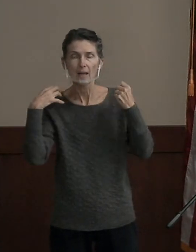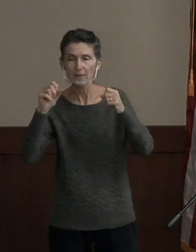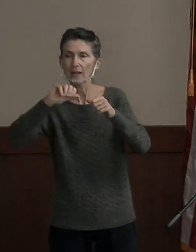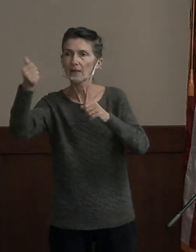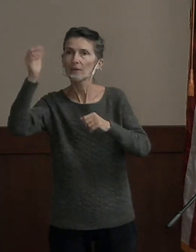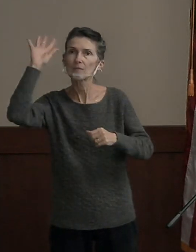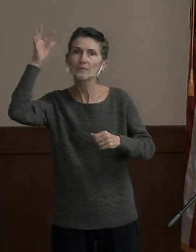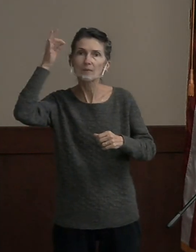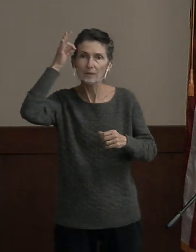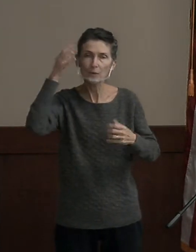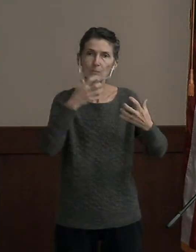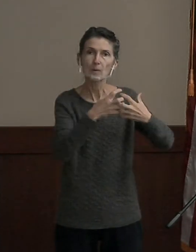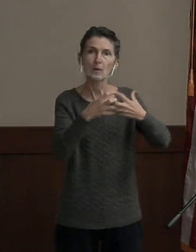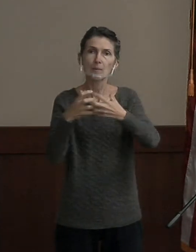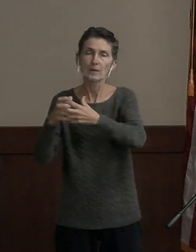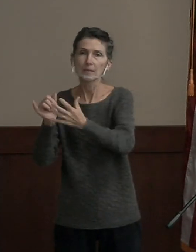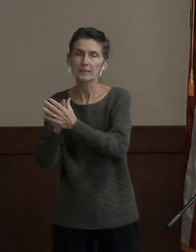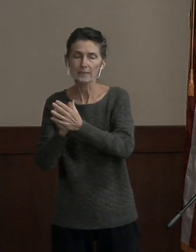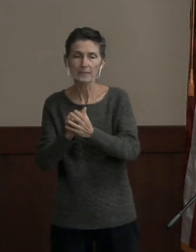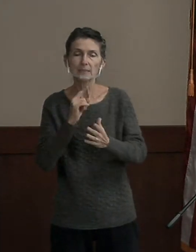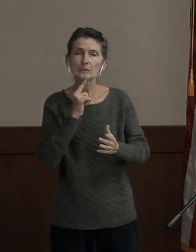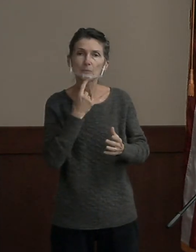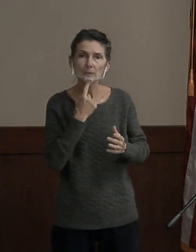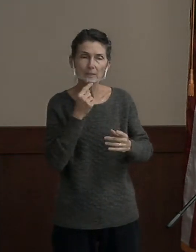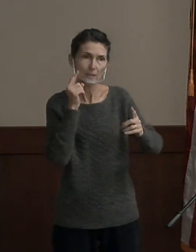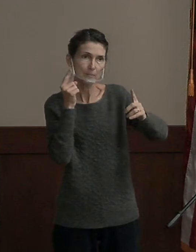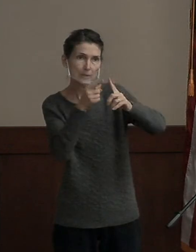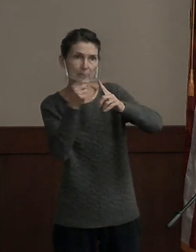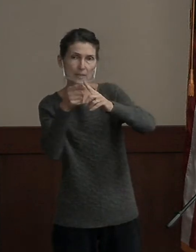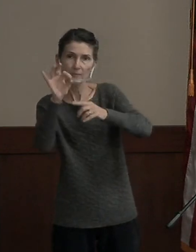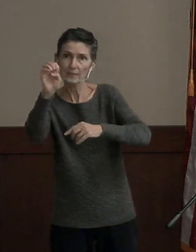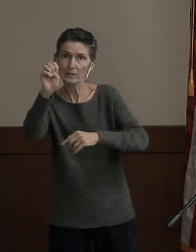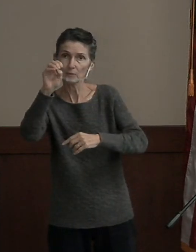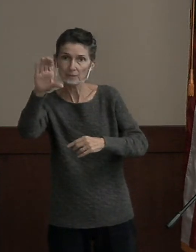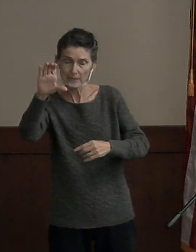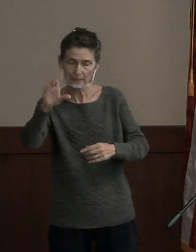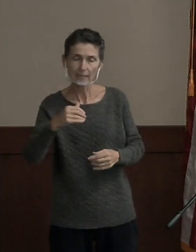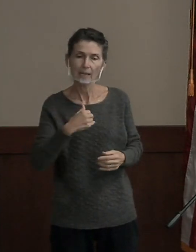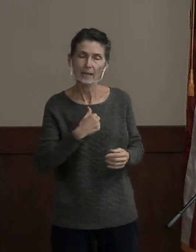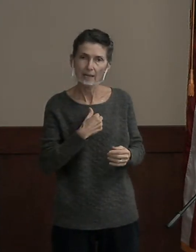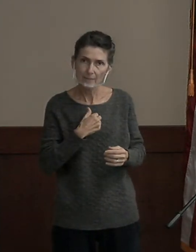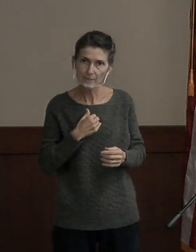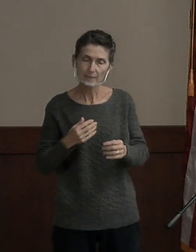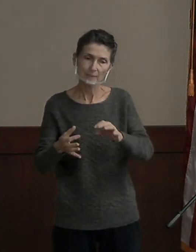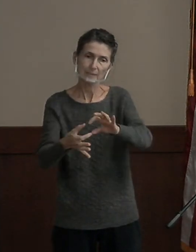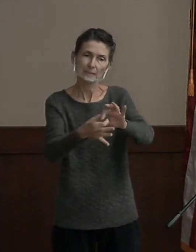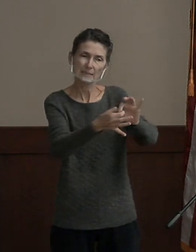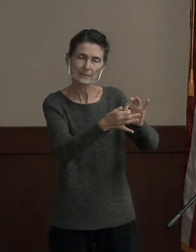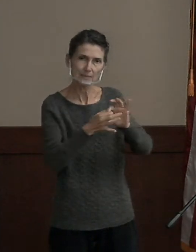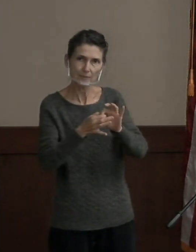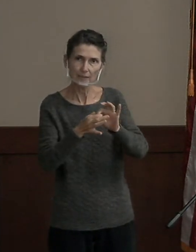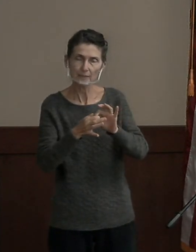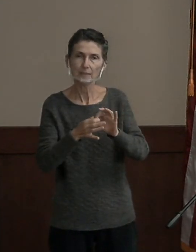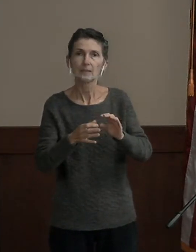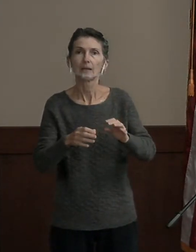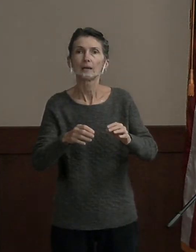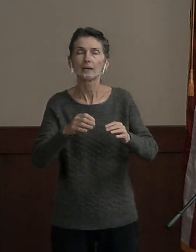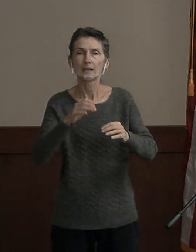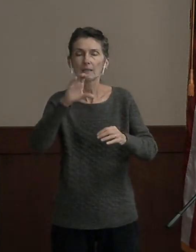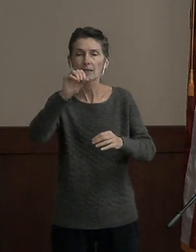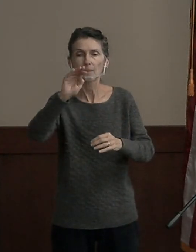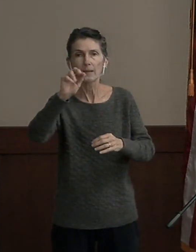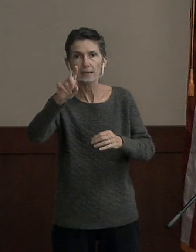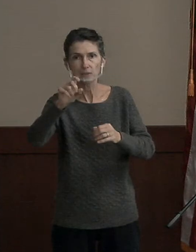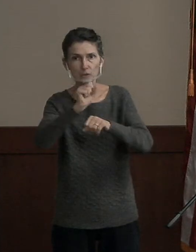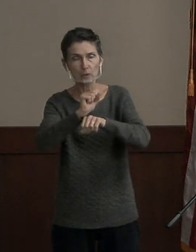partners. Critical objectives of the EOC have been establishing a unified incident command structure that enables effective